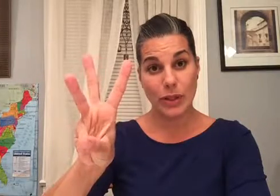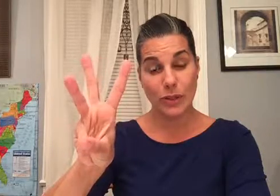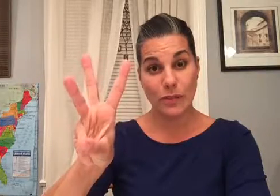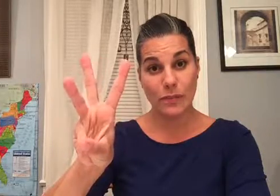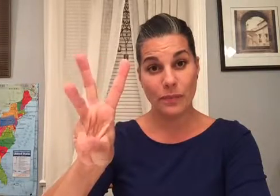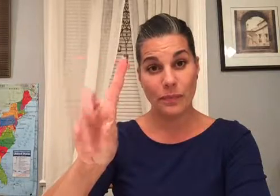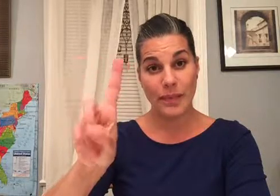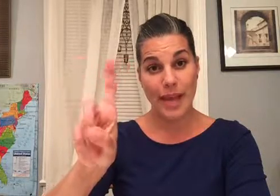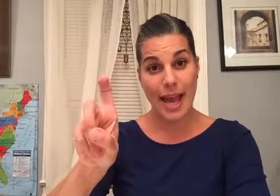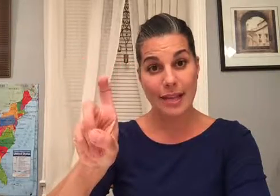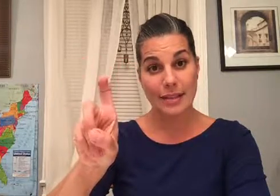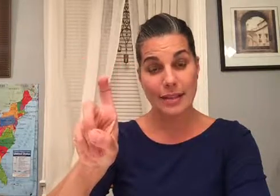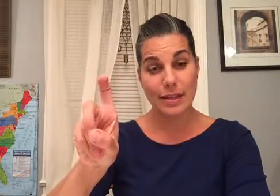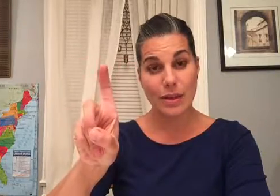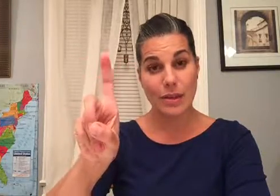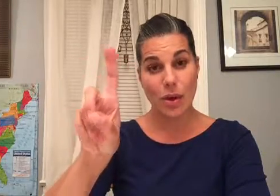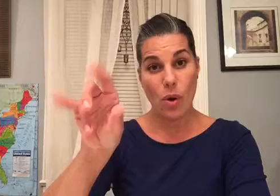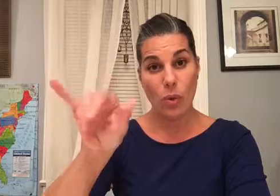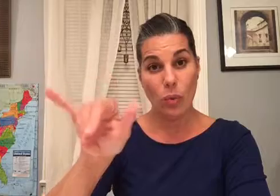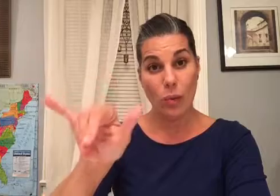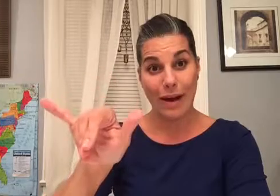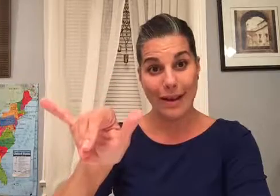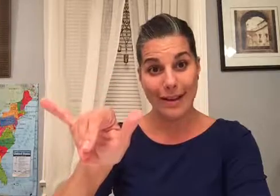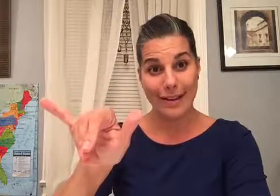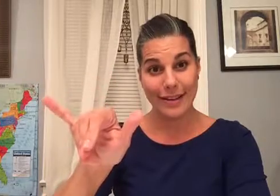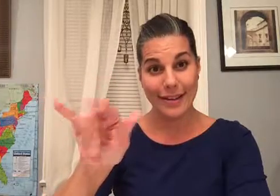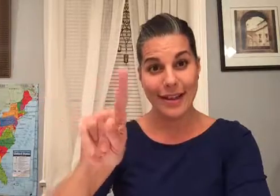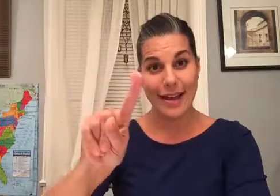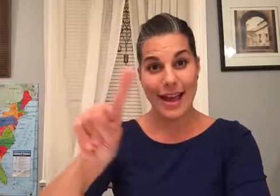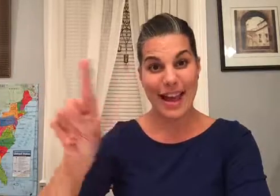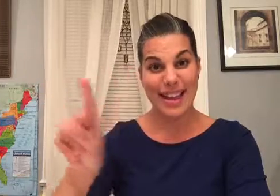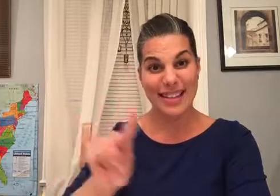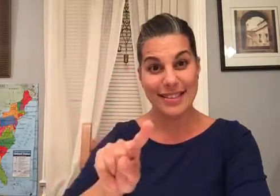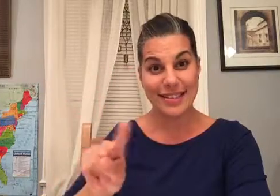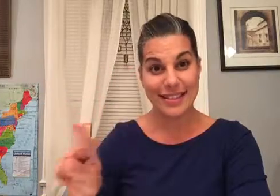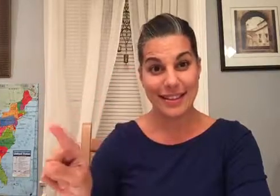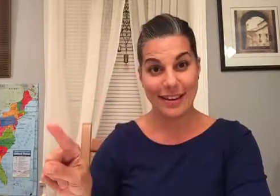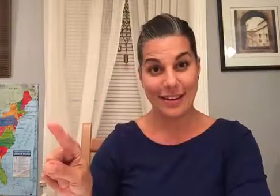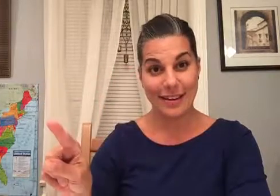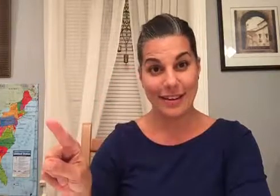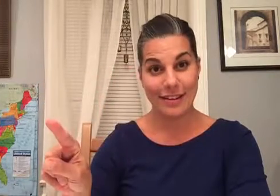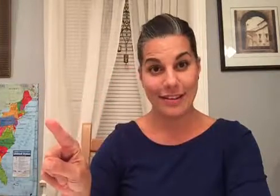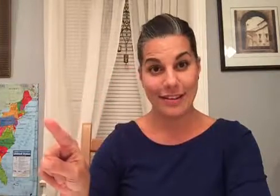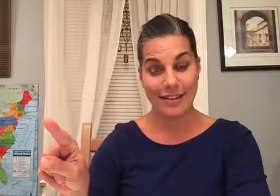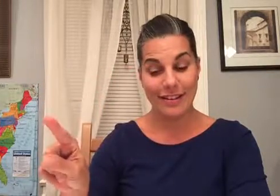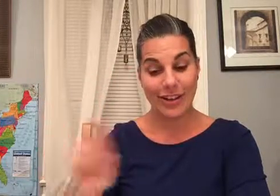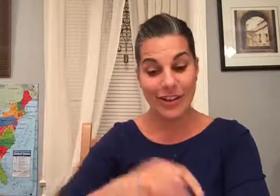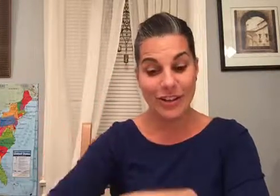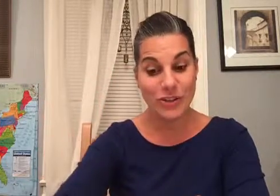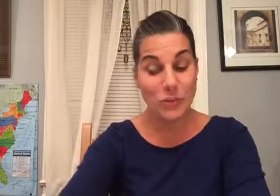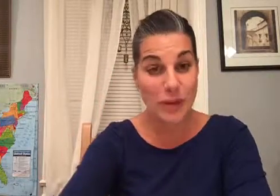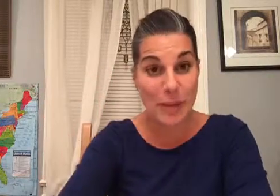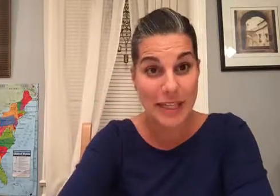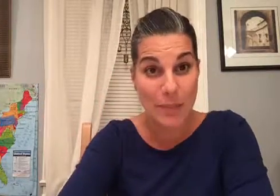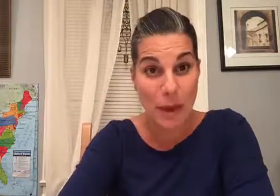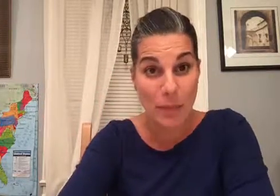W, X, Y, and Z. Good. Were you able to keep up with